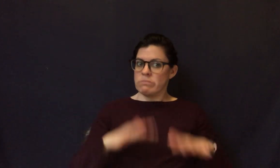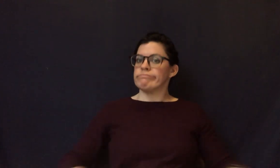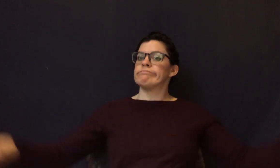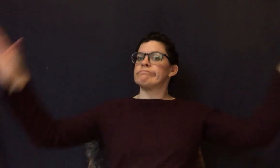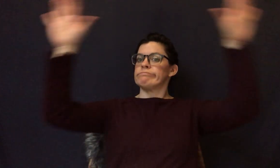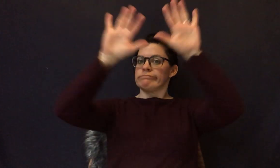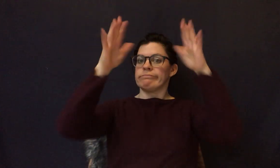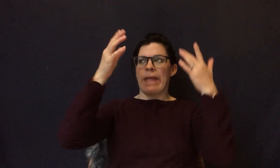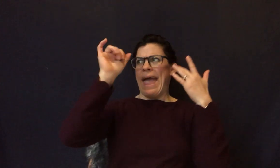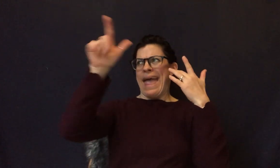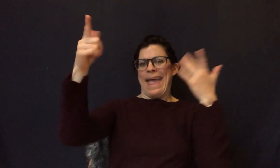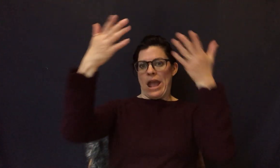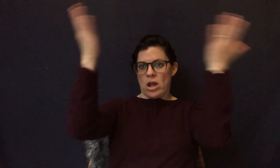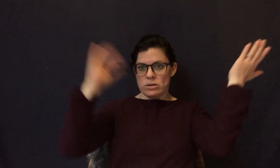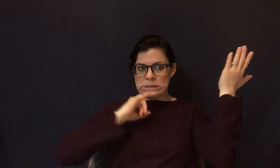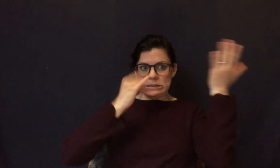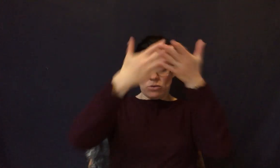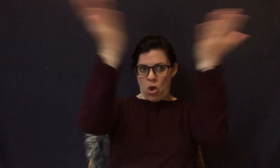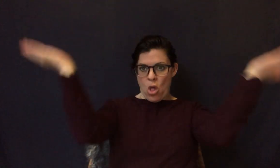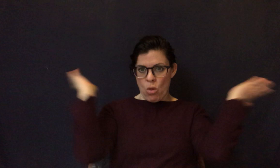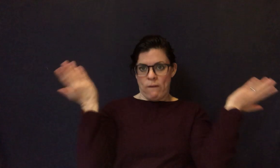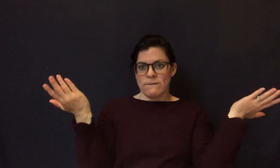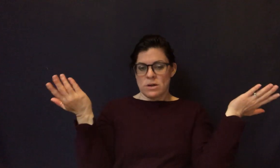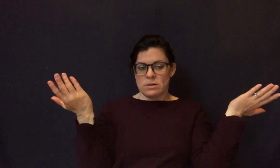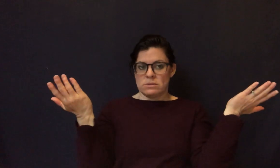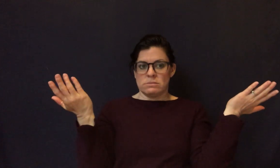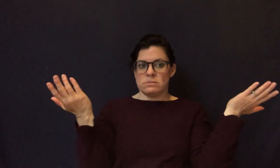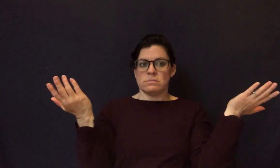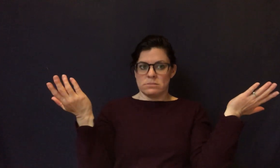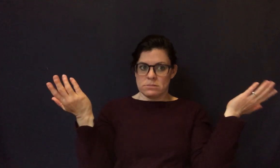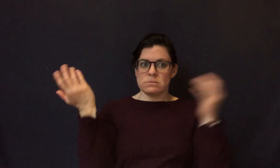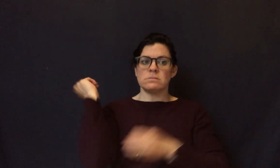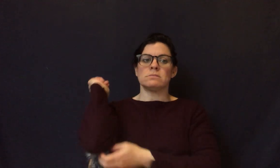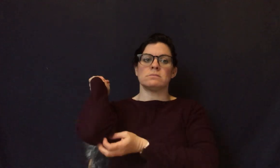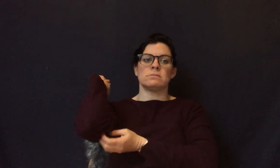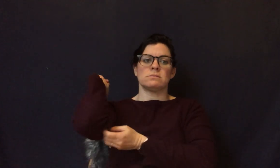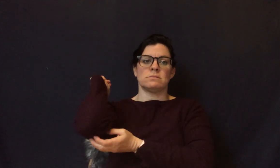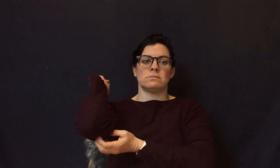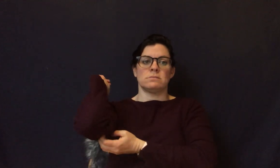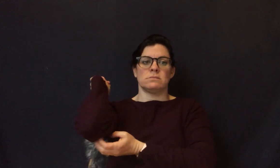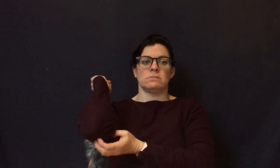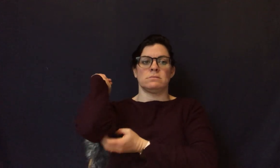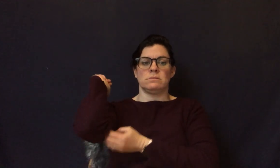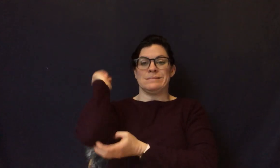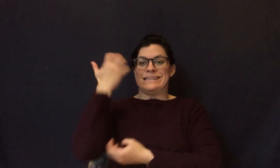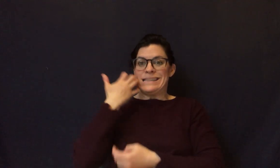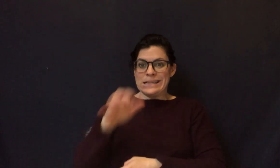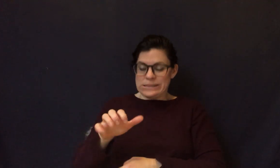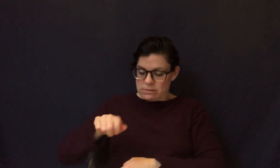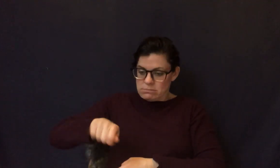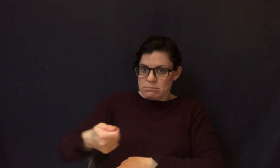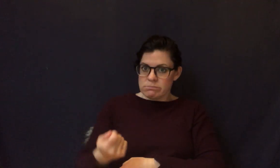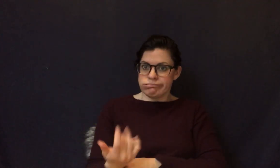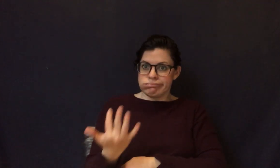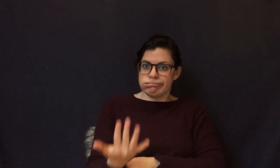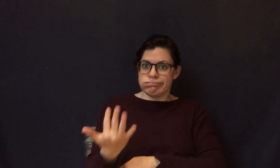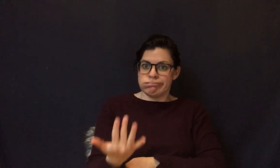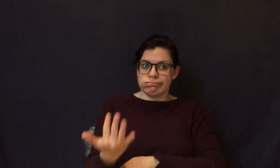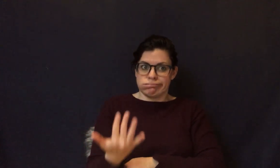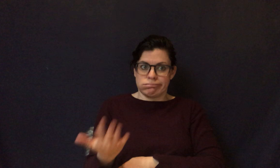comes when we turn the stove on. So now I got this frying pan and it's burning. Okay, so what I need to do, I need to